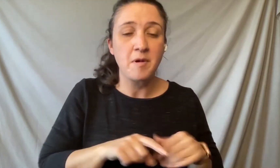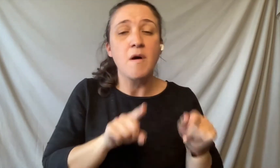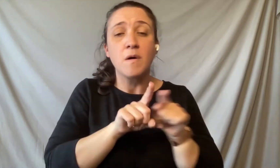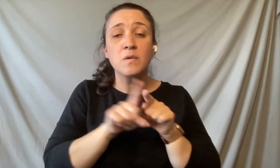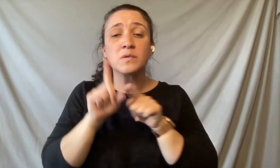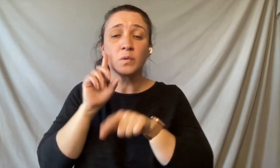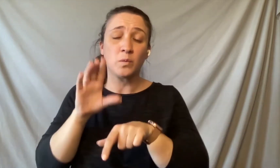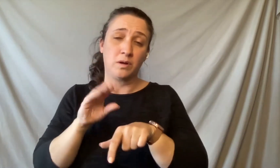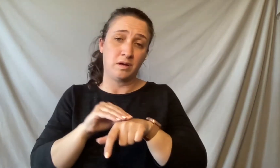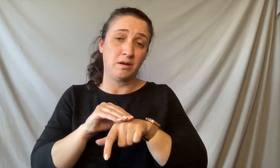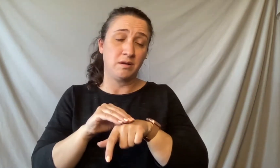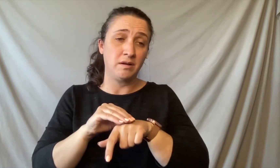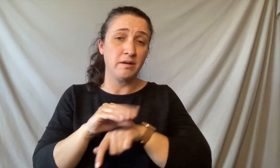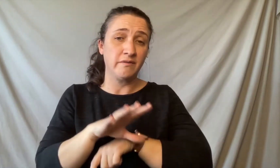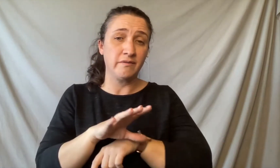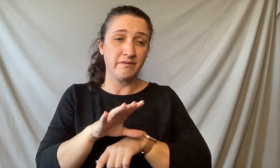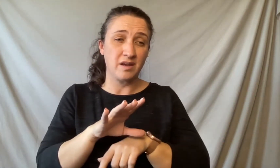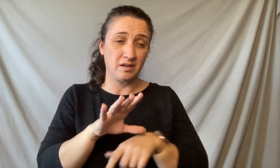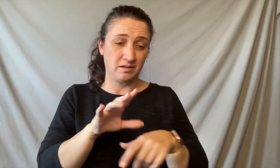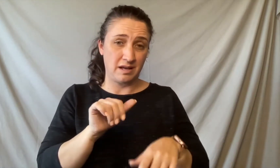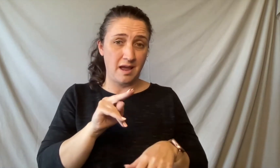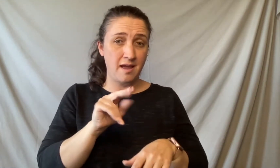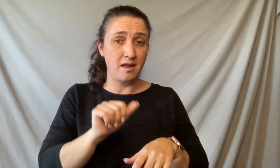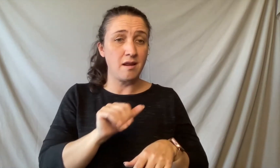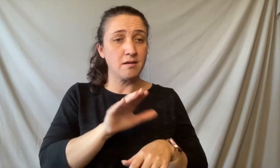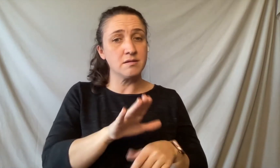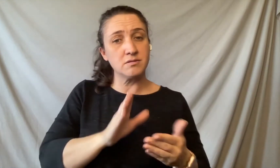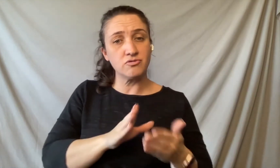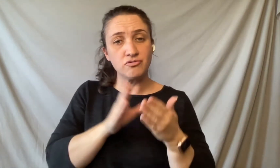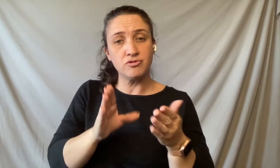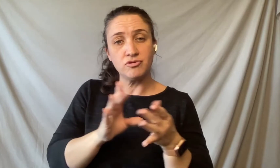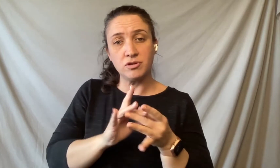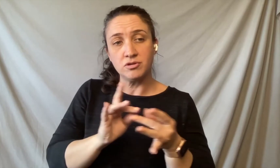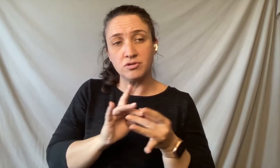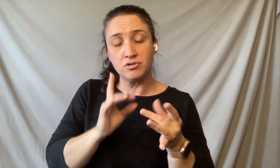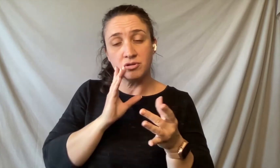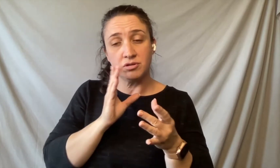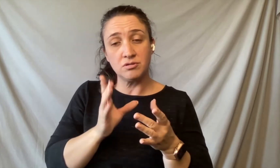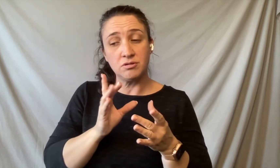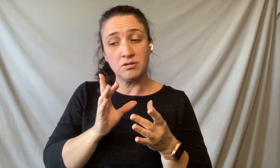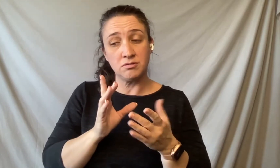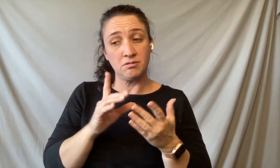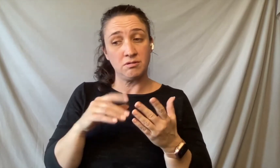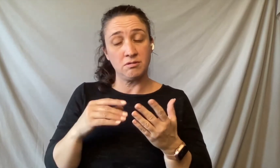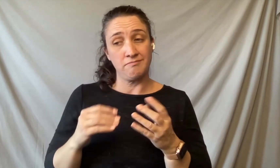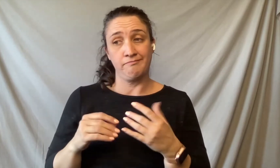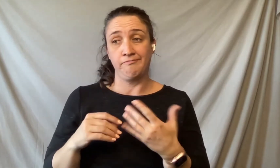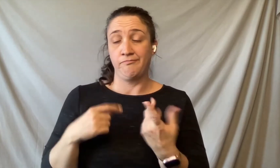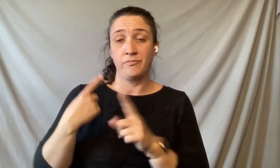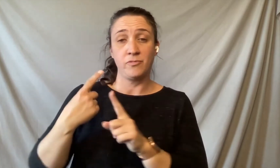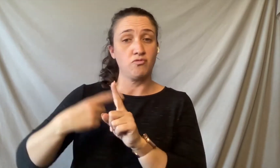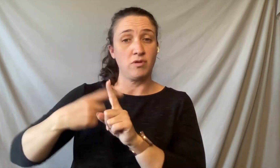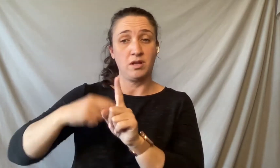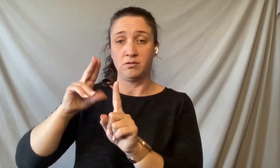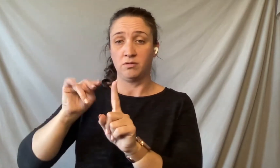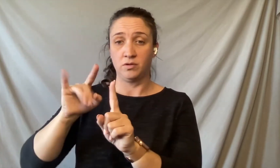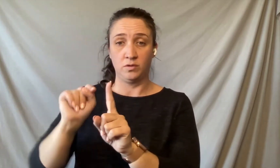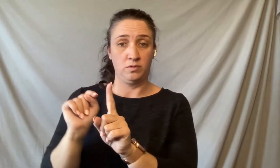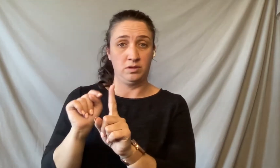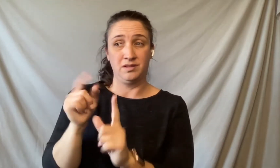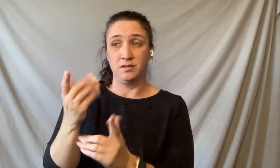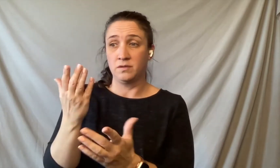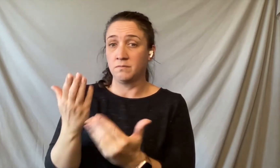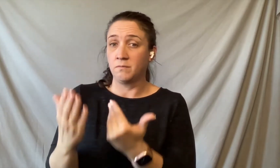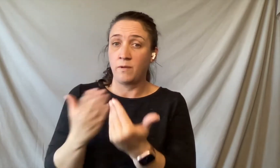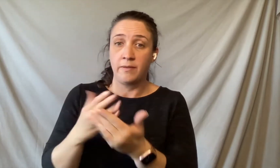was suggesting, which is to give rental units, whether it's the supply of them